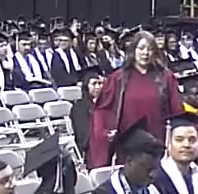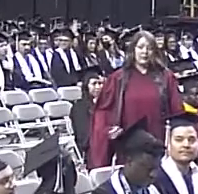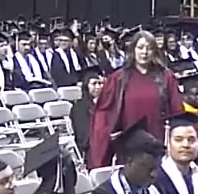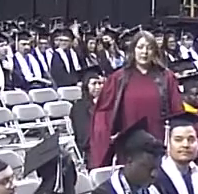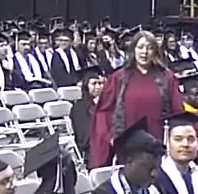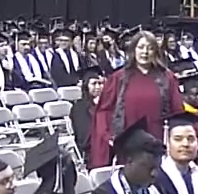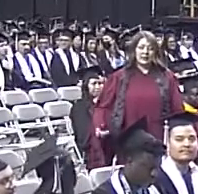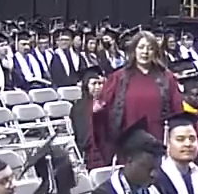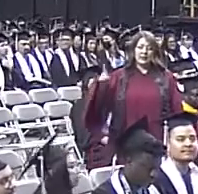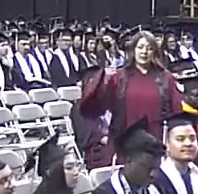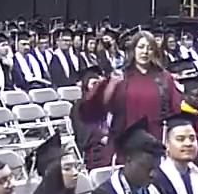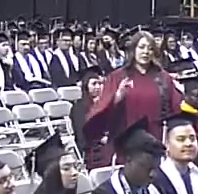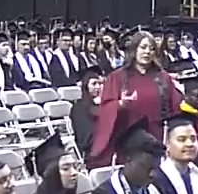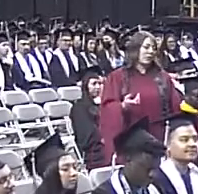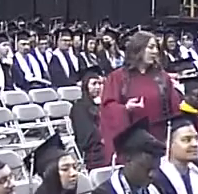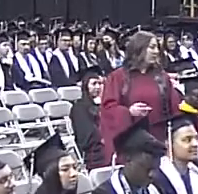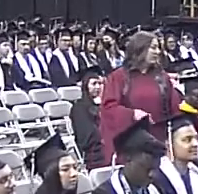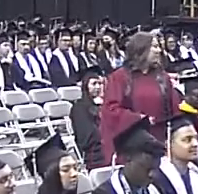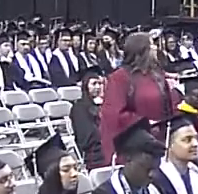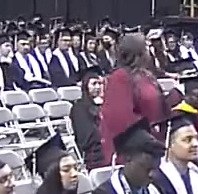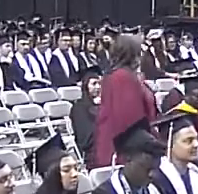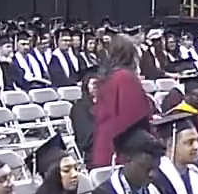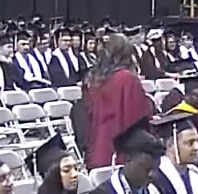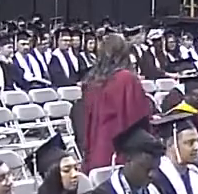Yep. No, I think we're good.